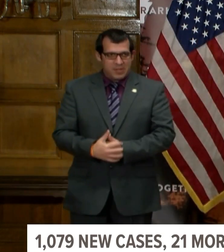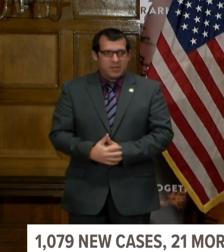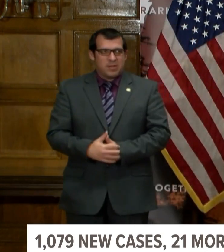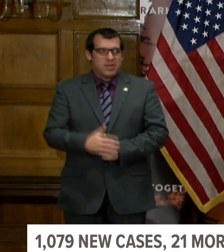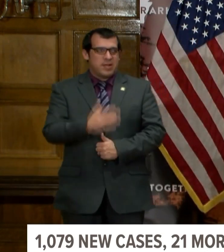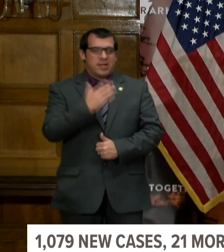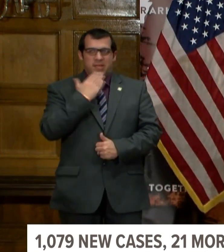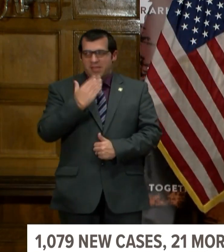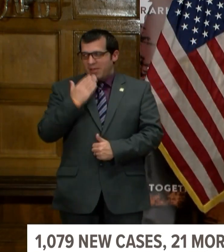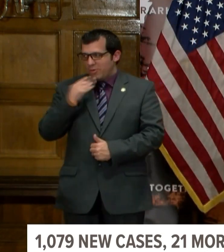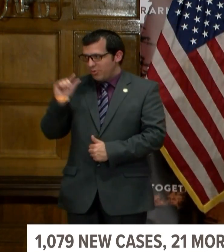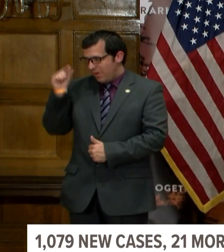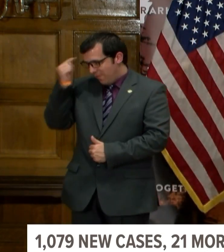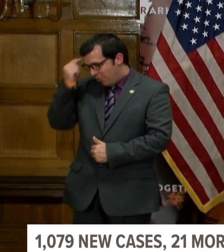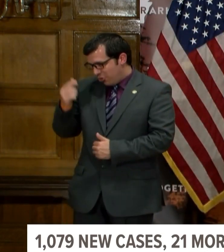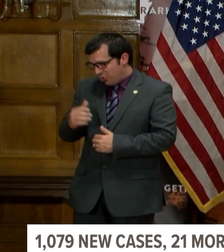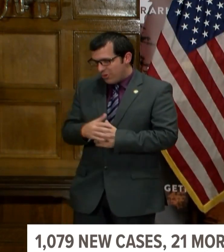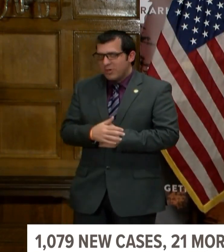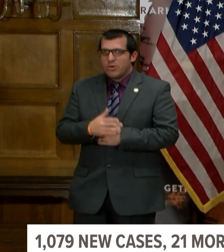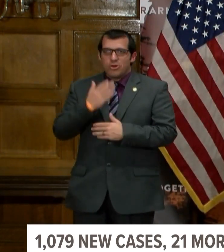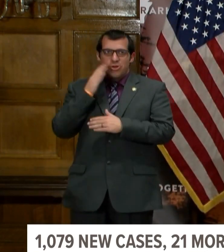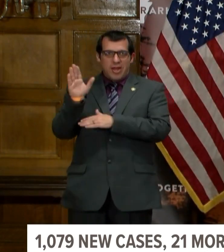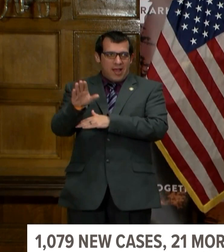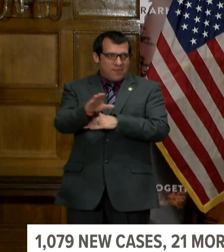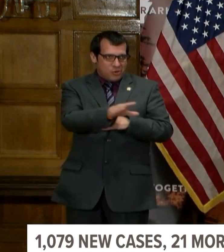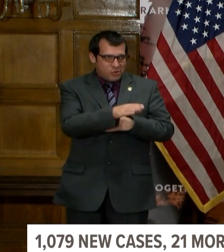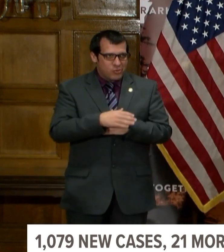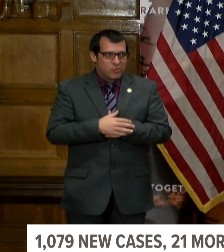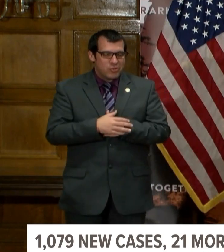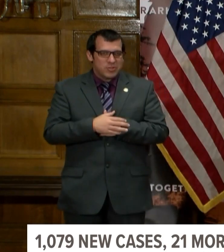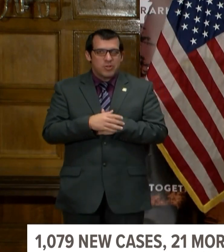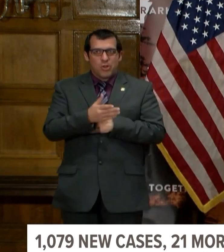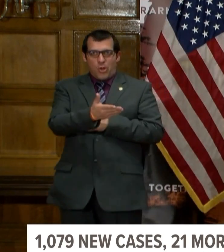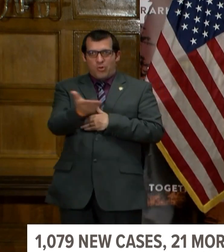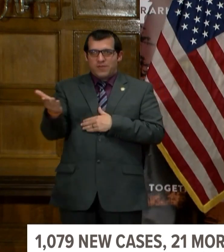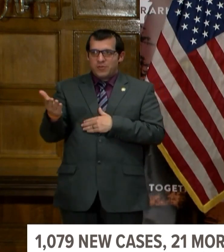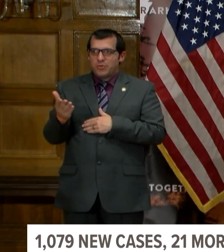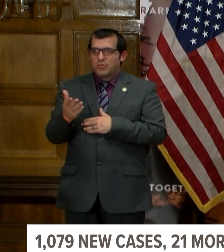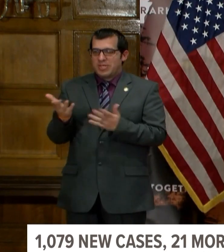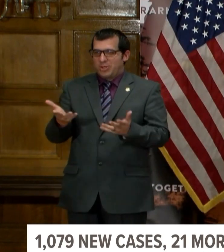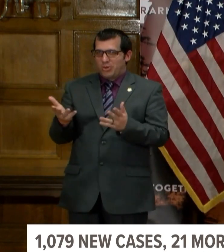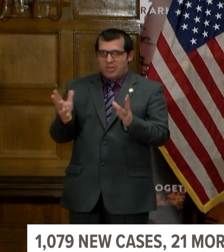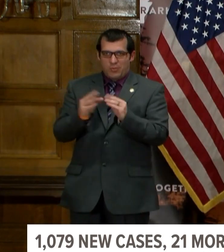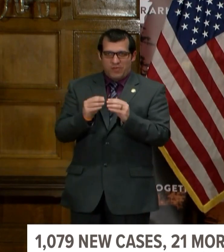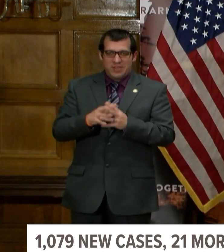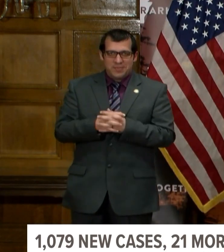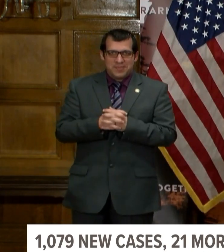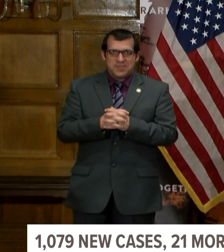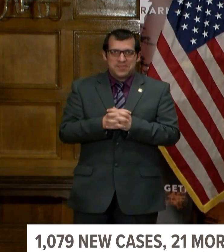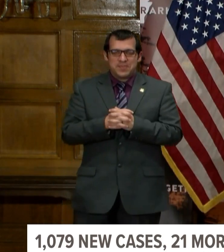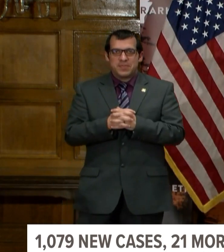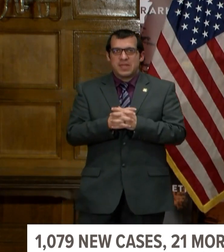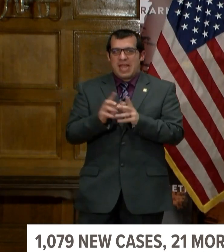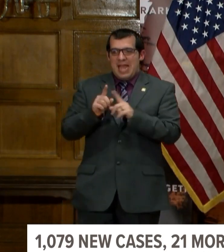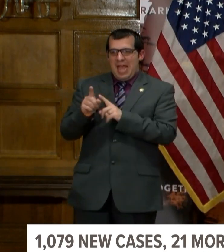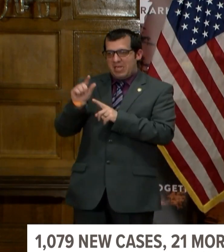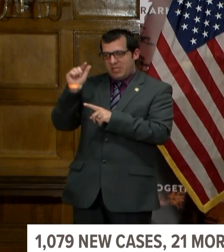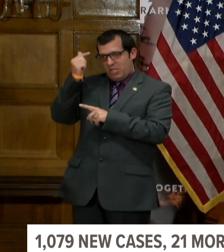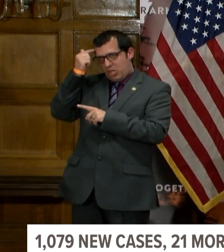Thank you, Governor. Good afternoon to those viewing this briefing. As the Governor